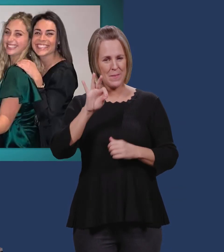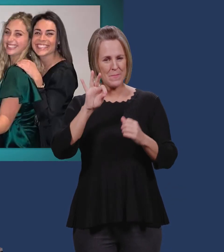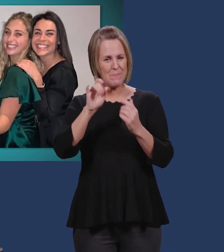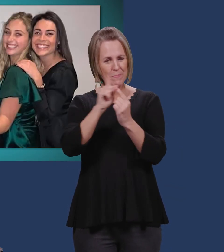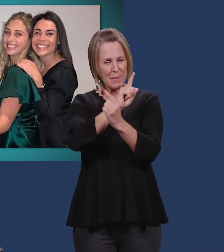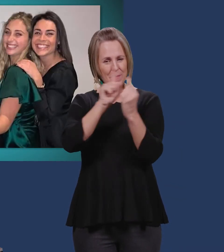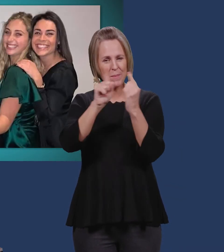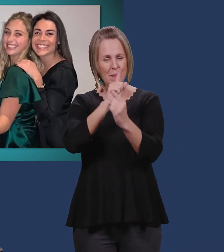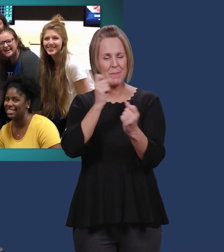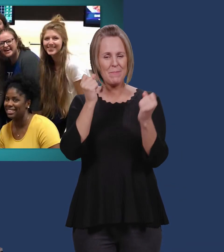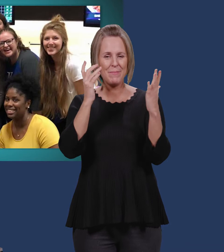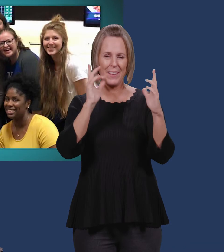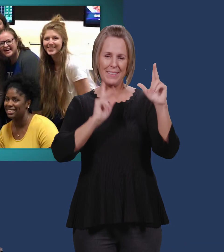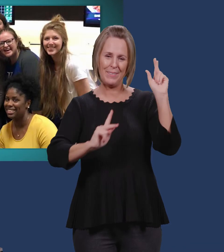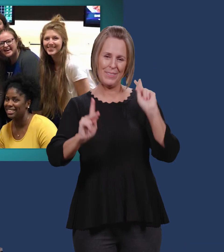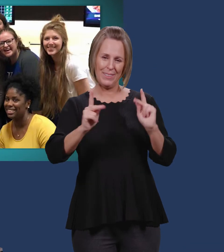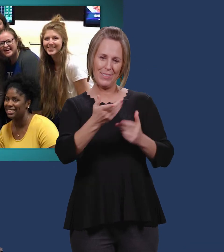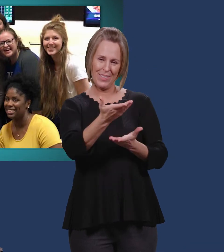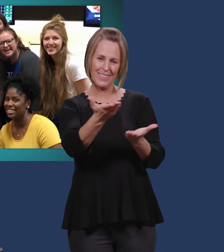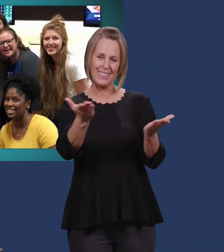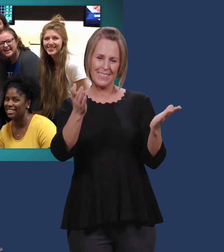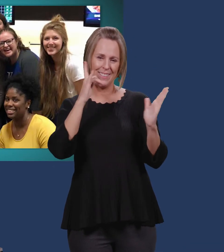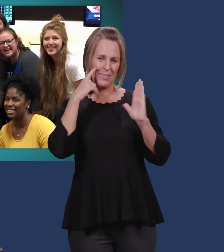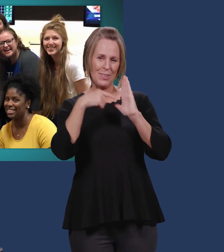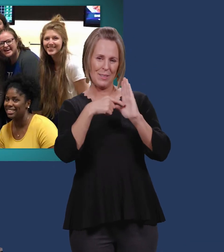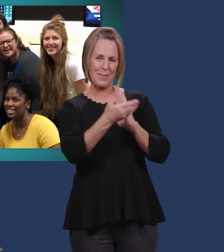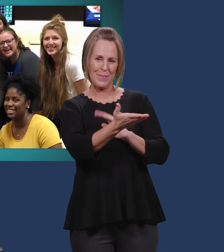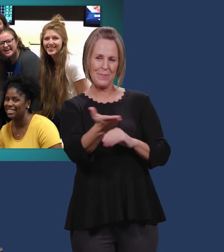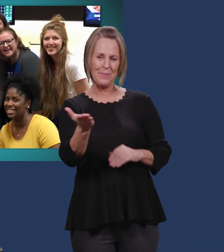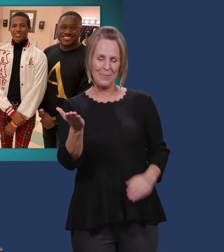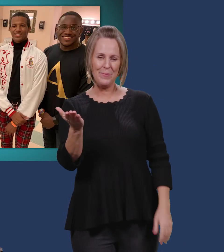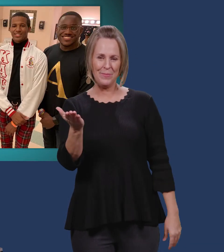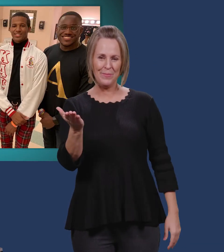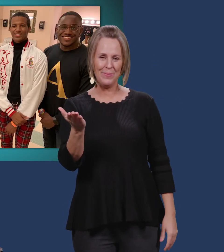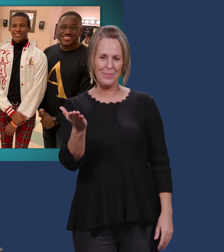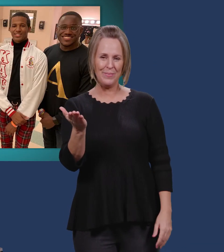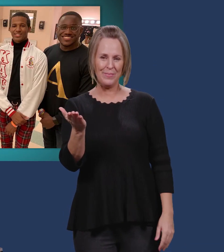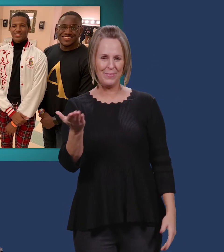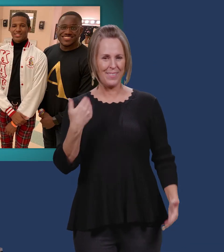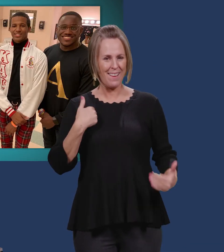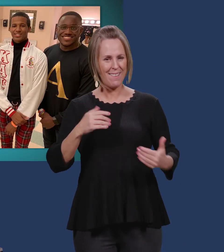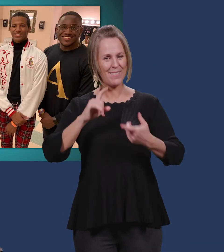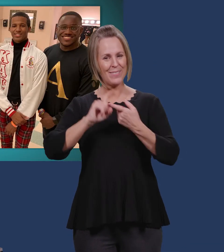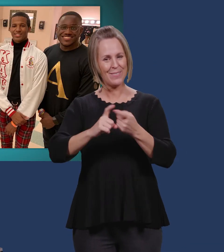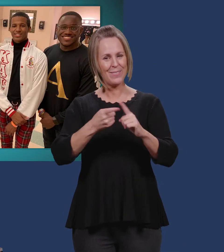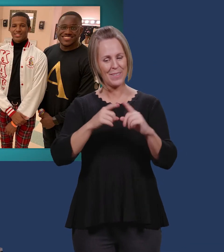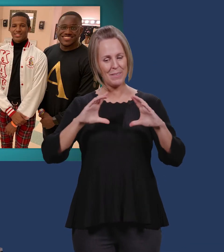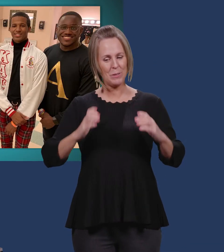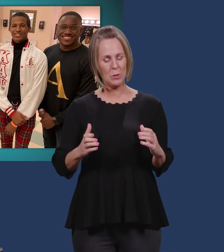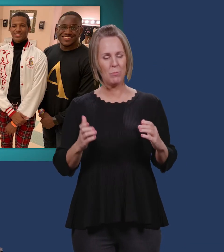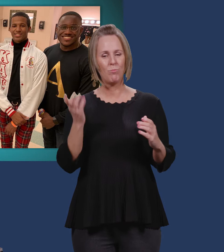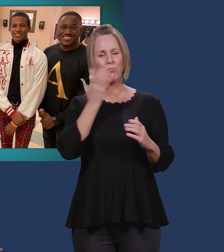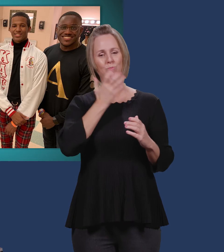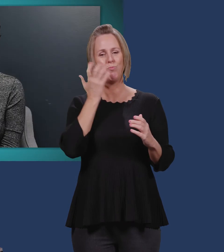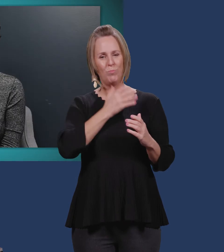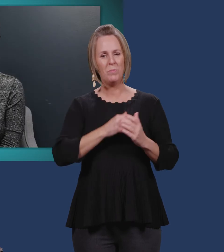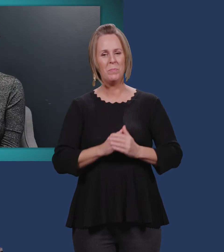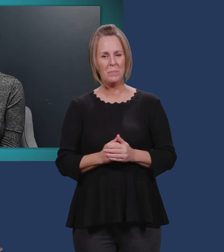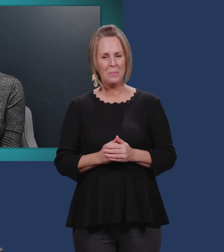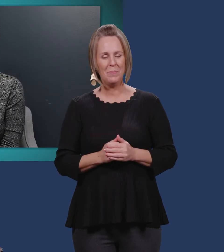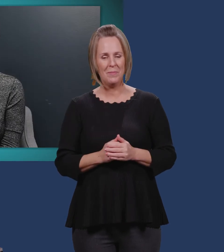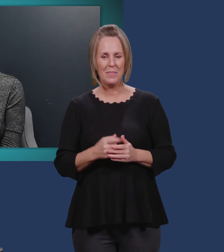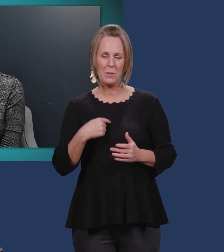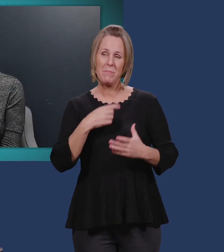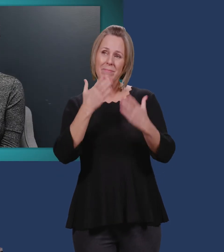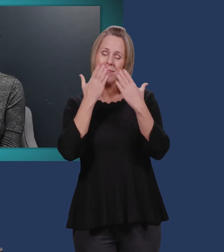groups, with Crossing 20s and women's ministries and Bible studies, and just a friend group to call my own in a place I never thought I'd be. I'm